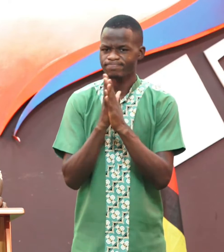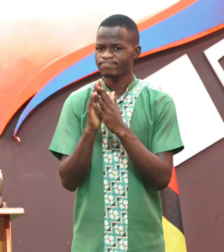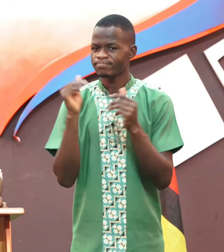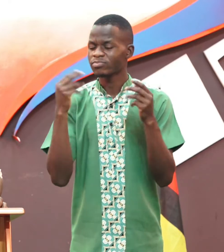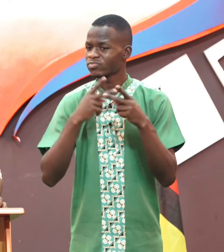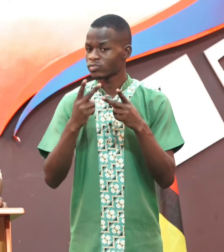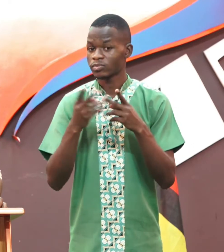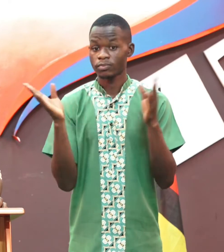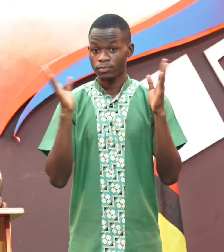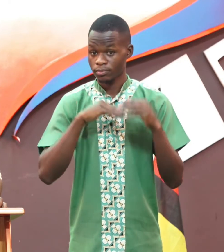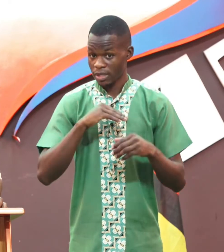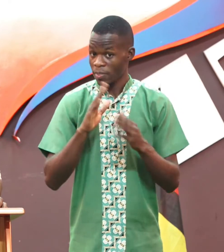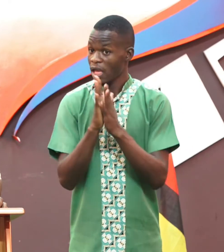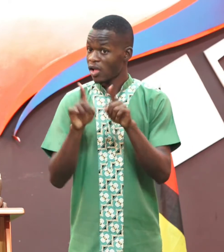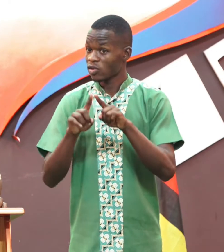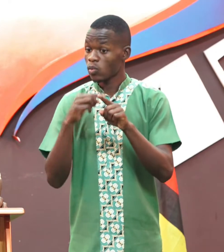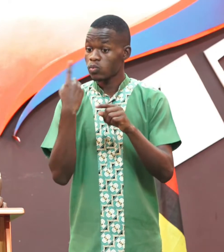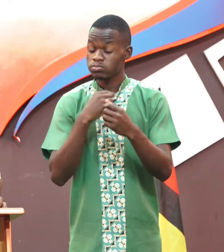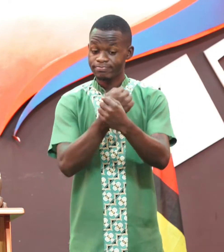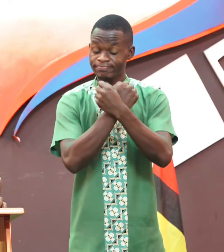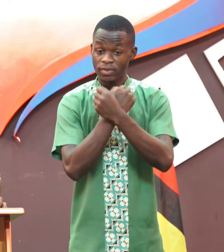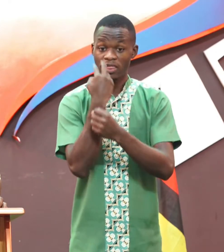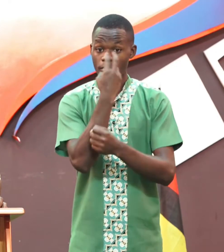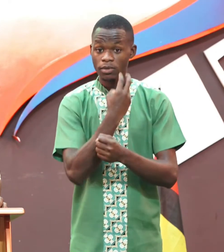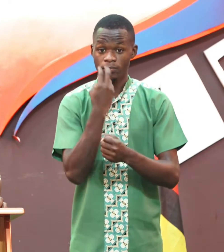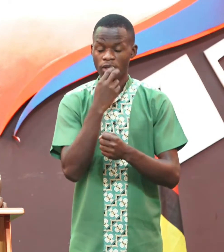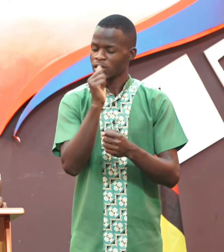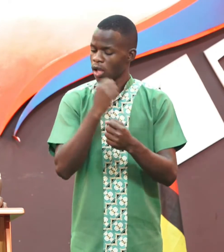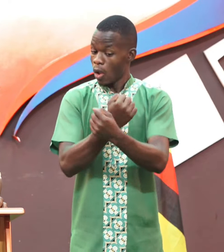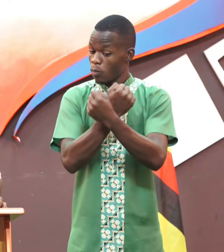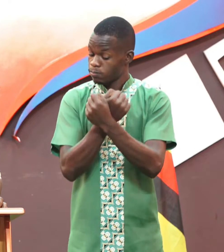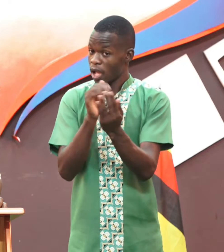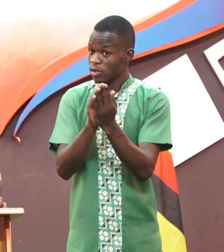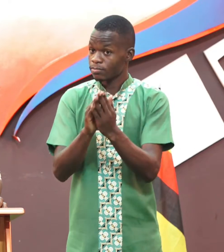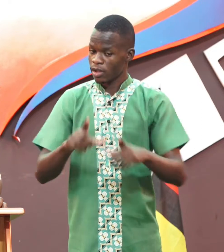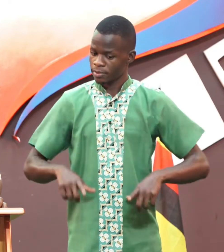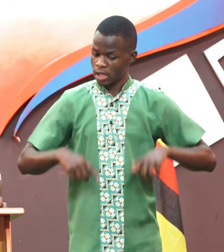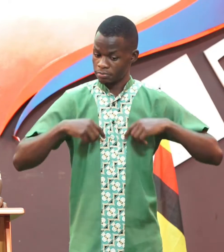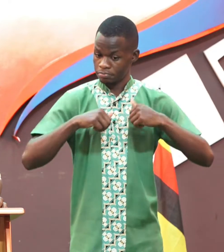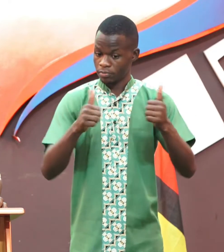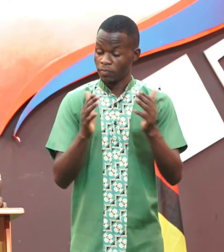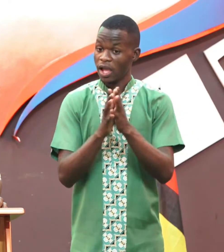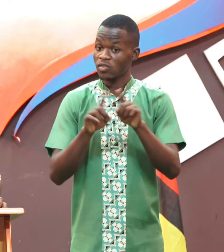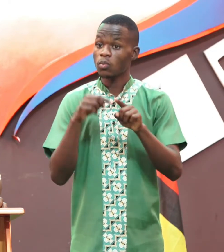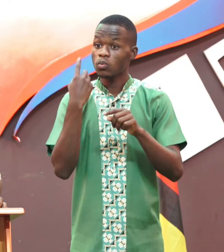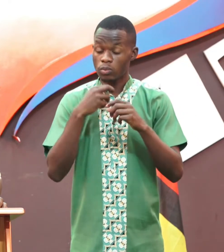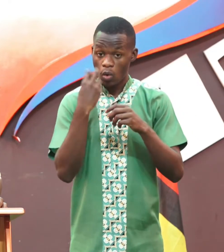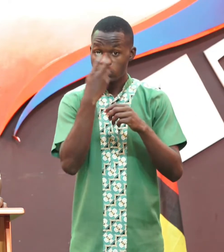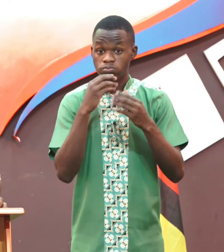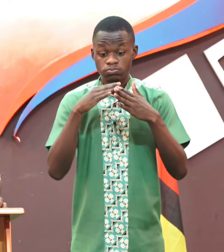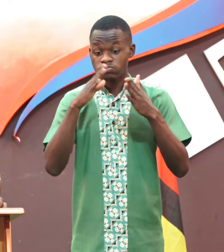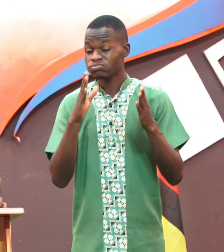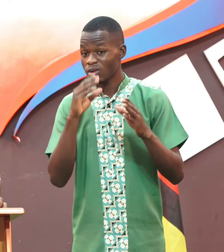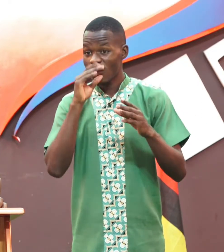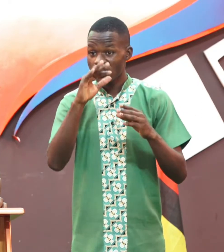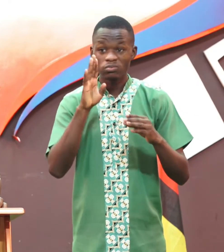violence. The one who guards his mouth preserves his life. The one who opens wide his lips